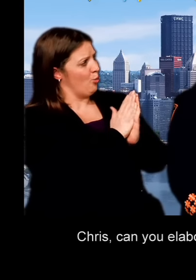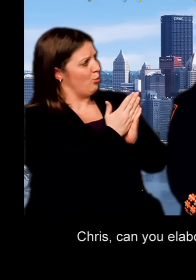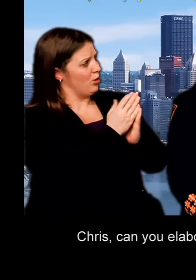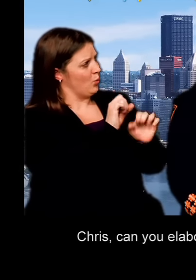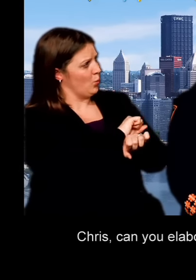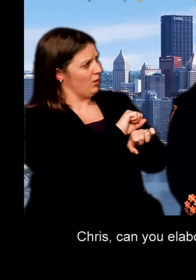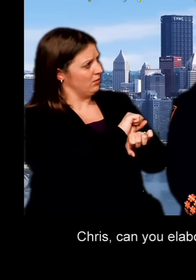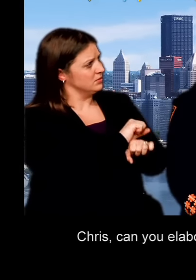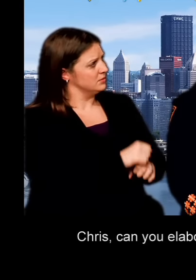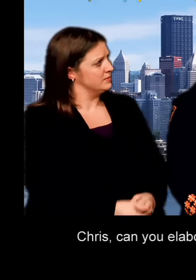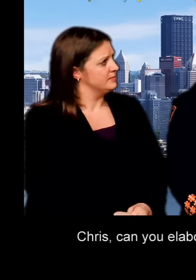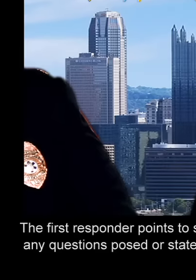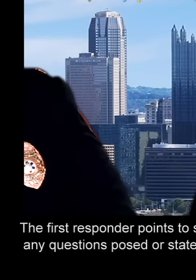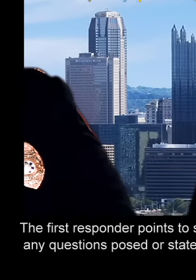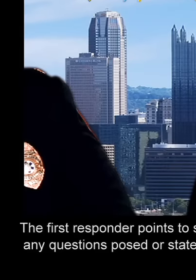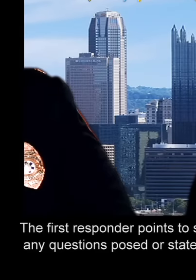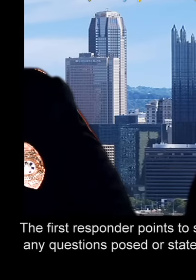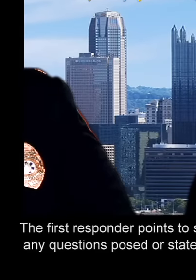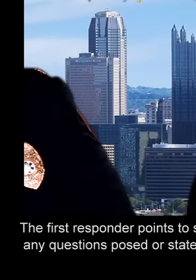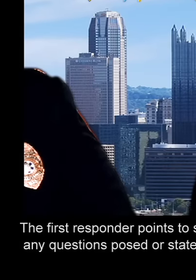practice?